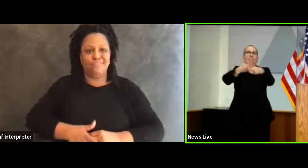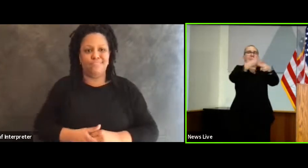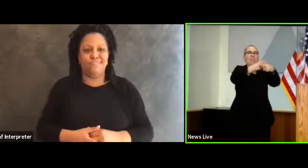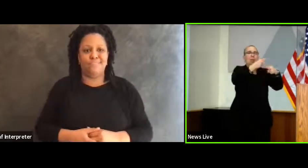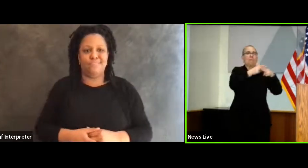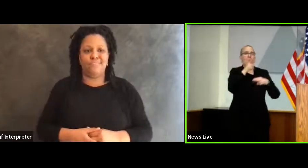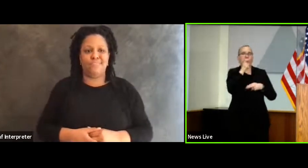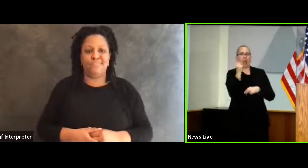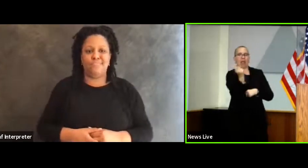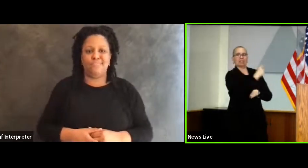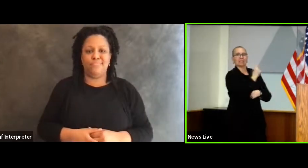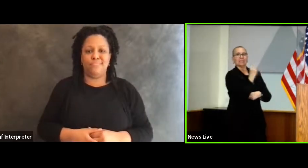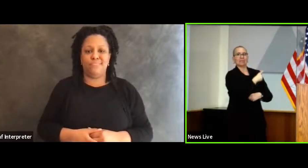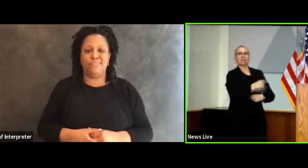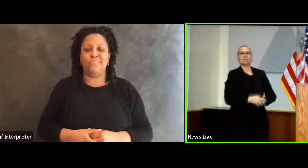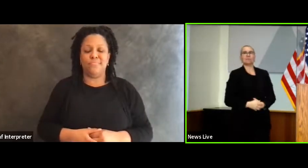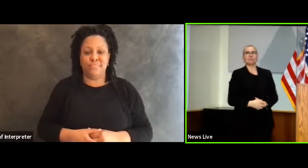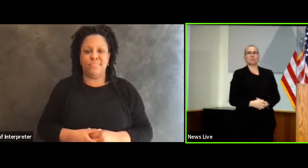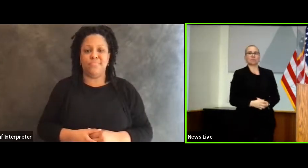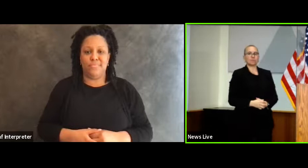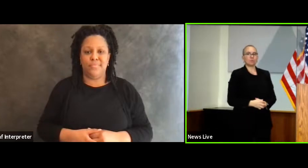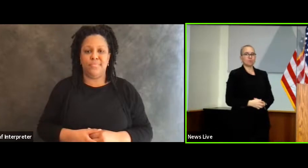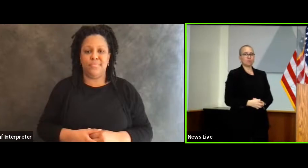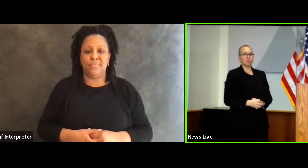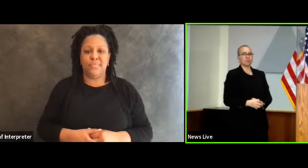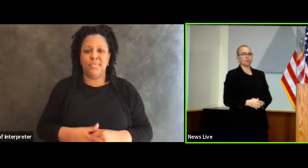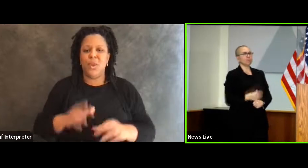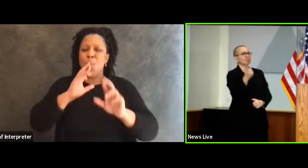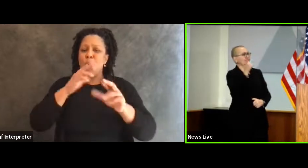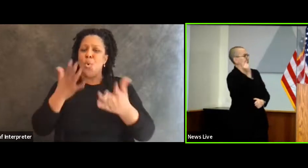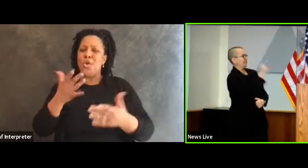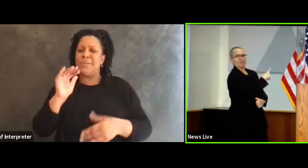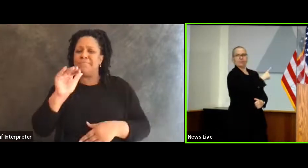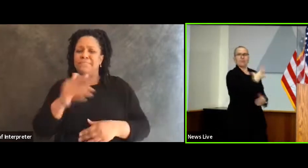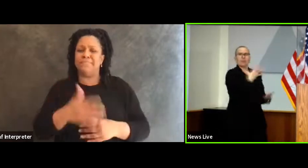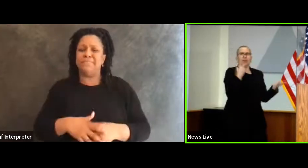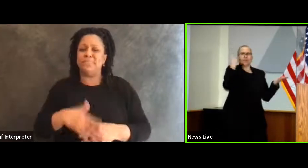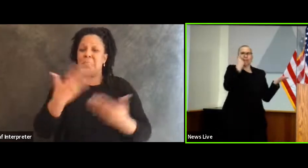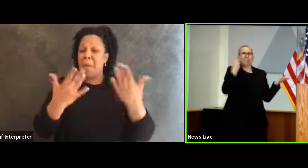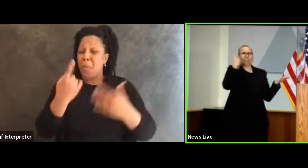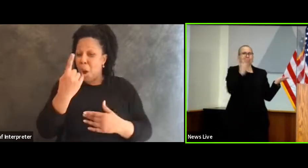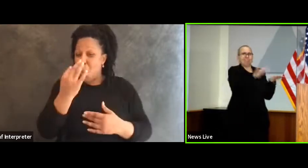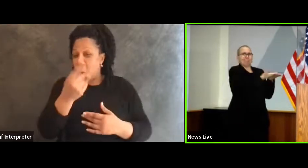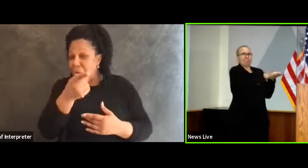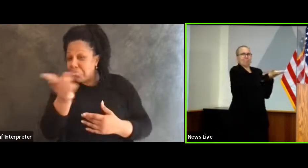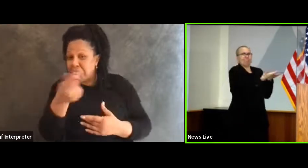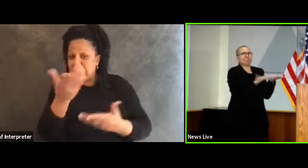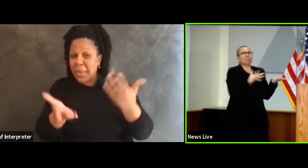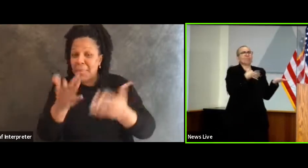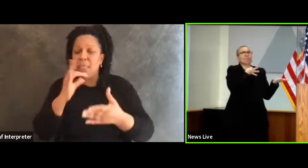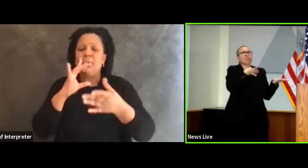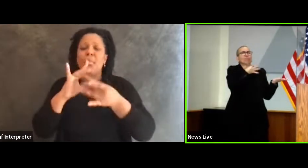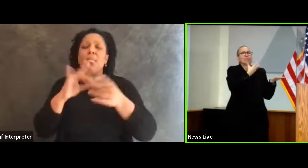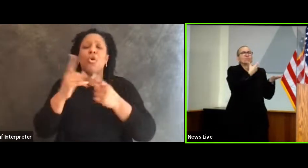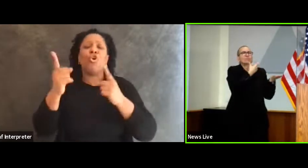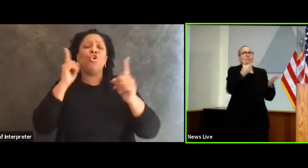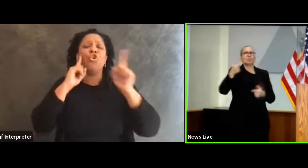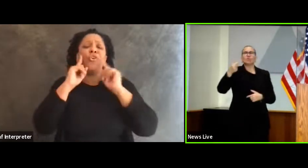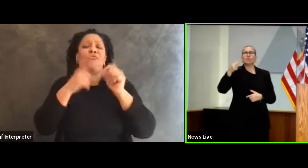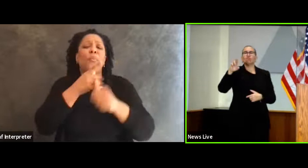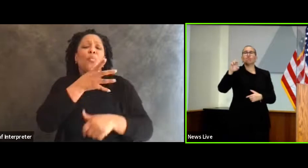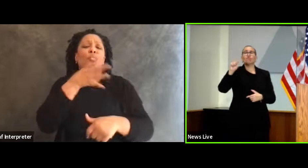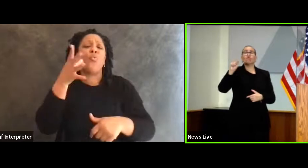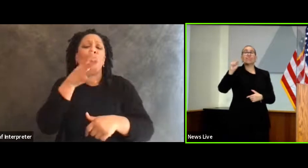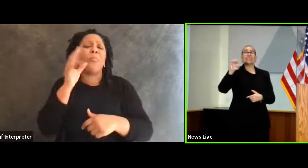I'm wondering if one or more of you could speak to the traction that you might be hearing from Greater Minnesota around the issue of